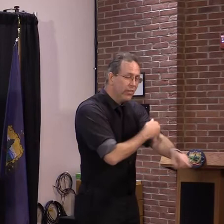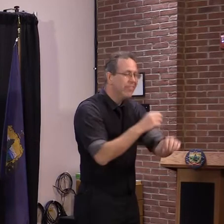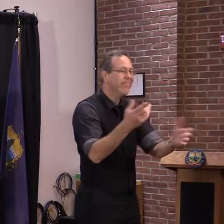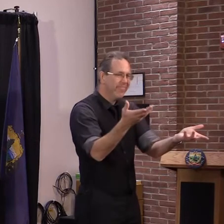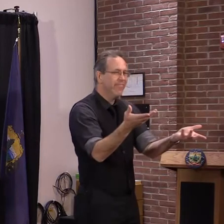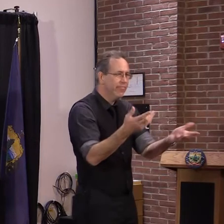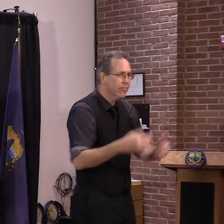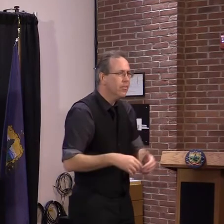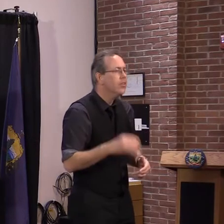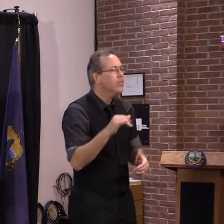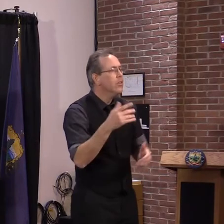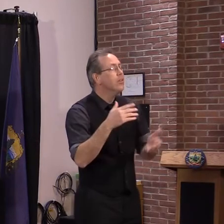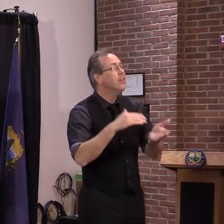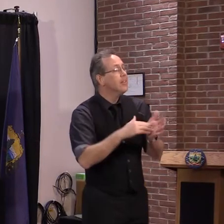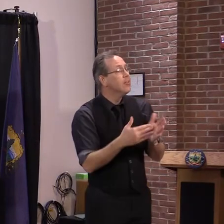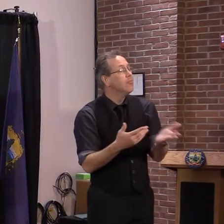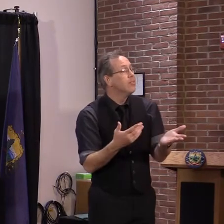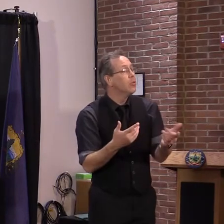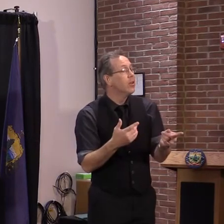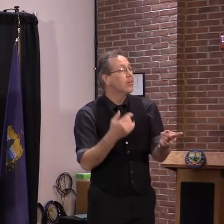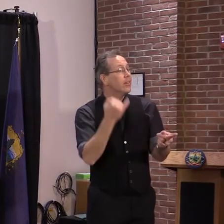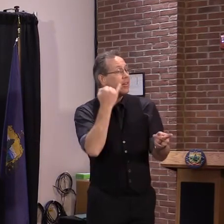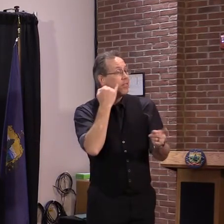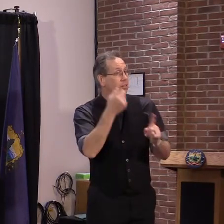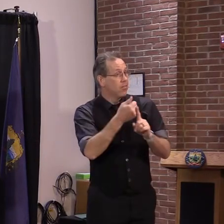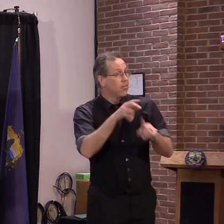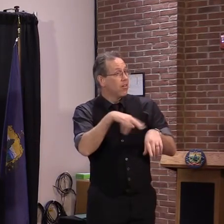than vaccines. Dr. Levine?